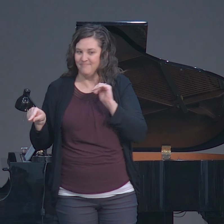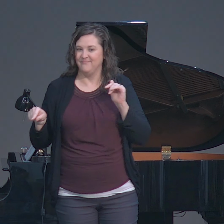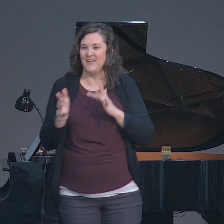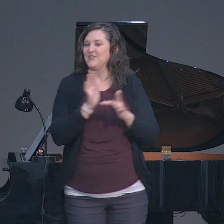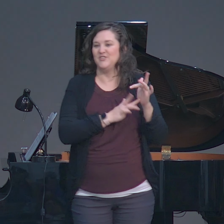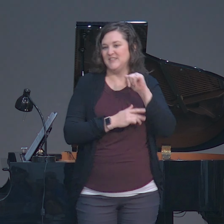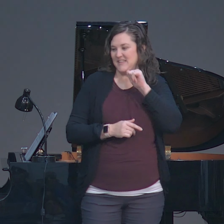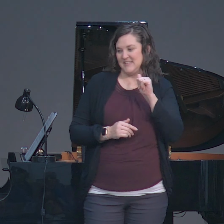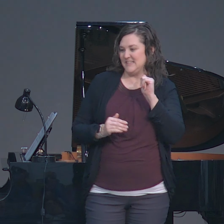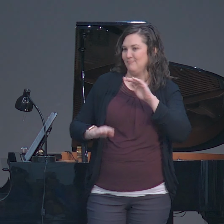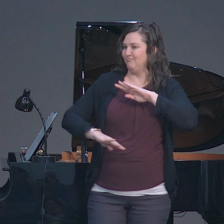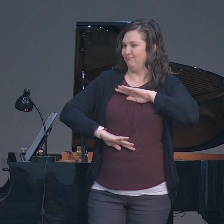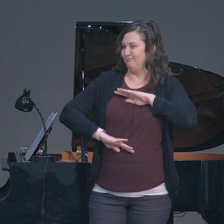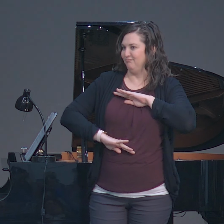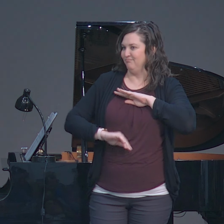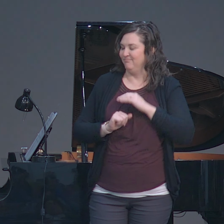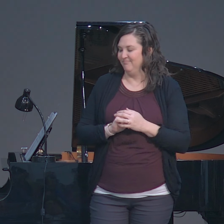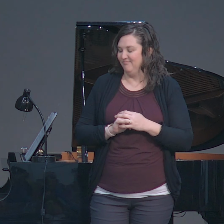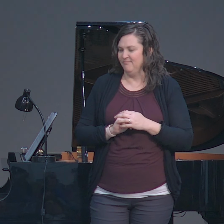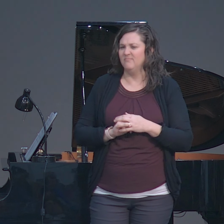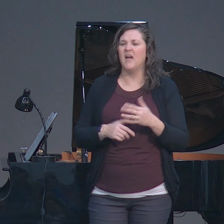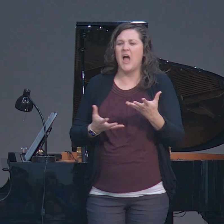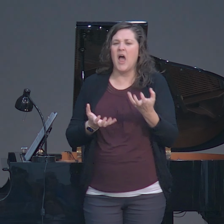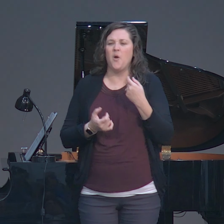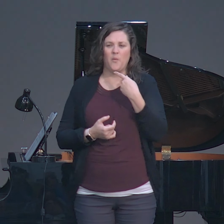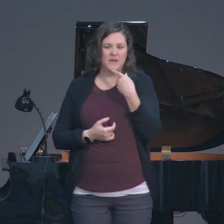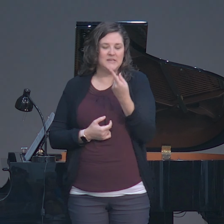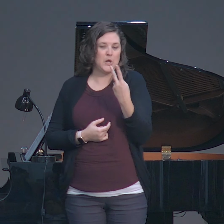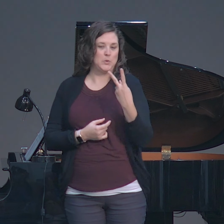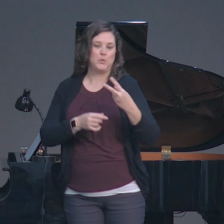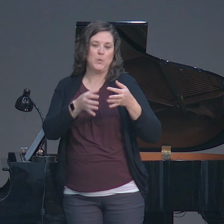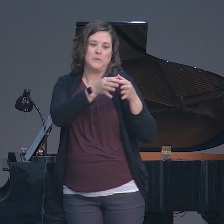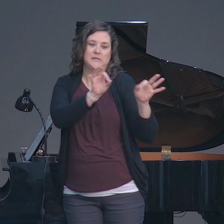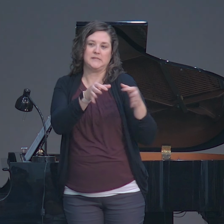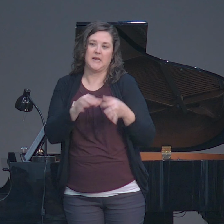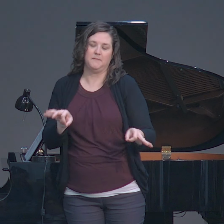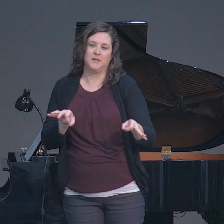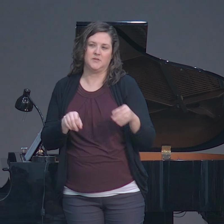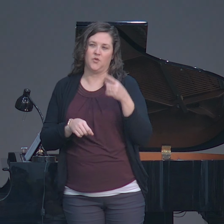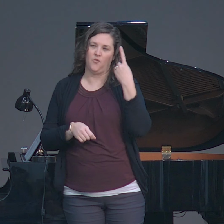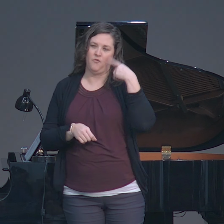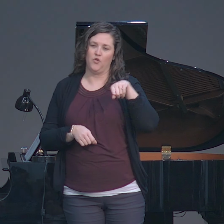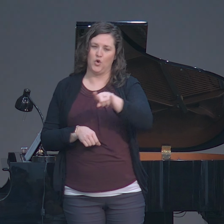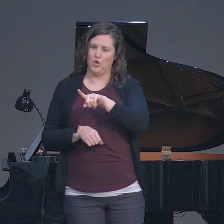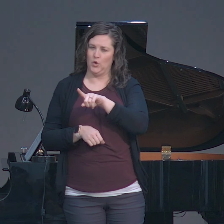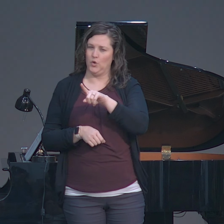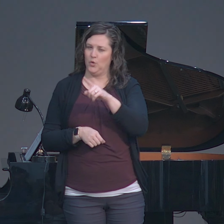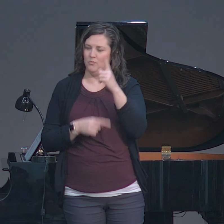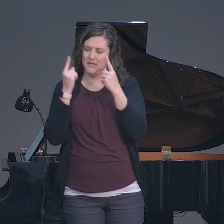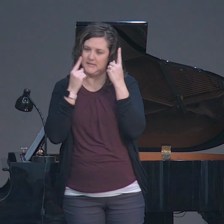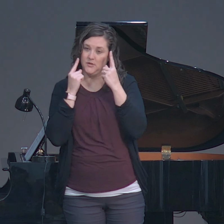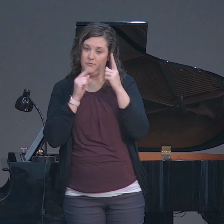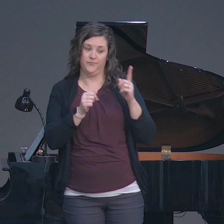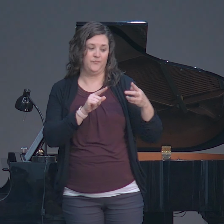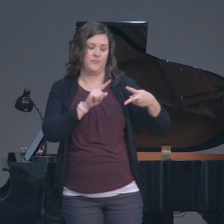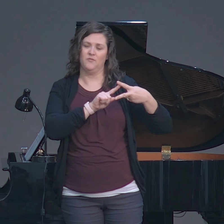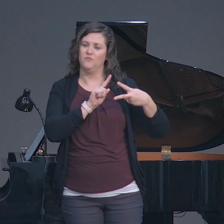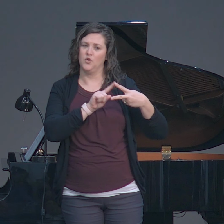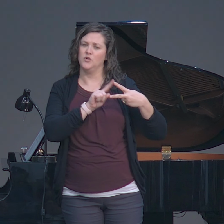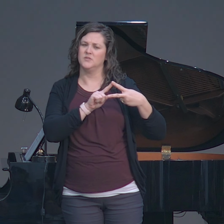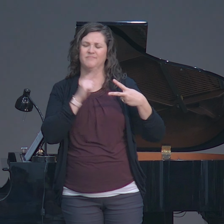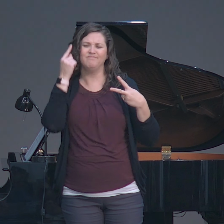meet. Now I want to make two statements drawn from our text this morning for you to consider. The first is this. I want